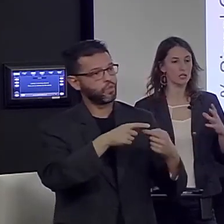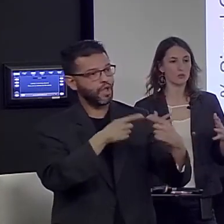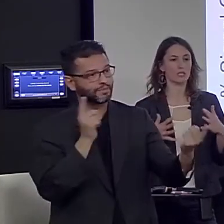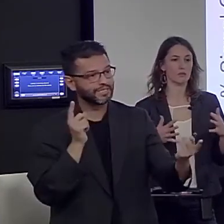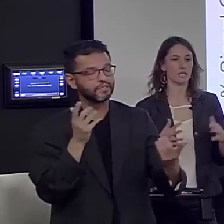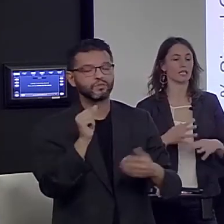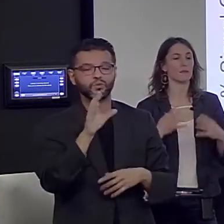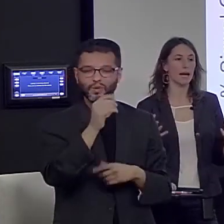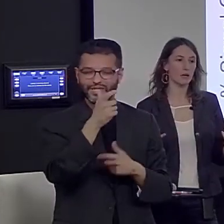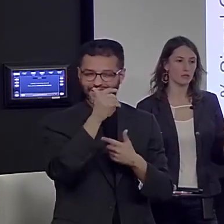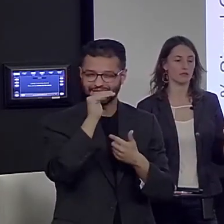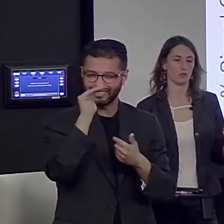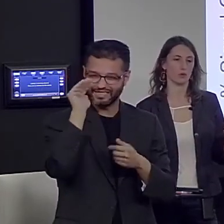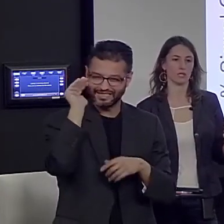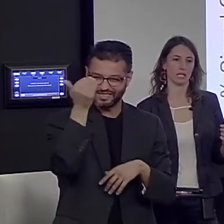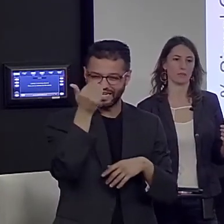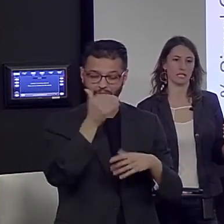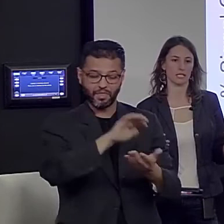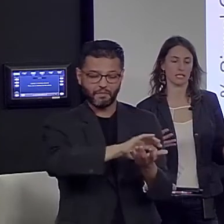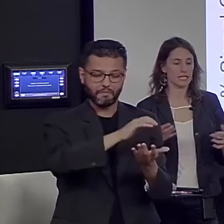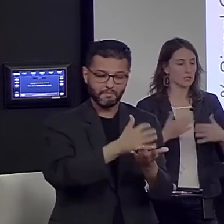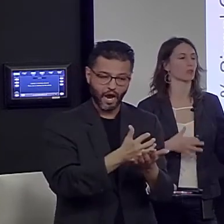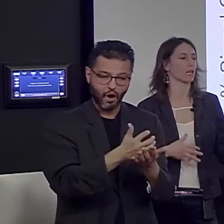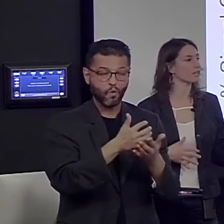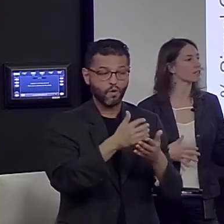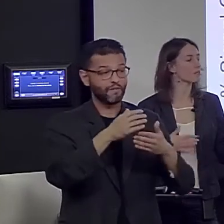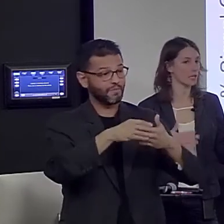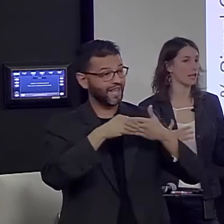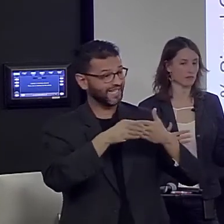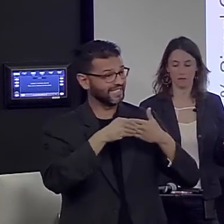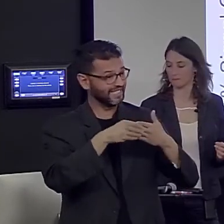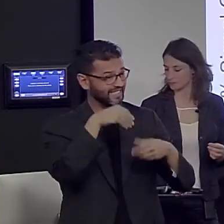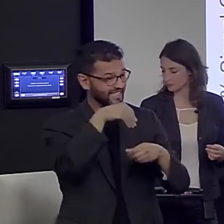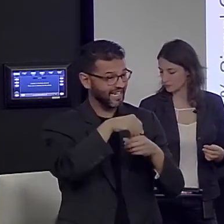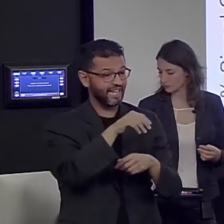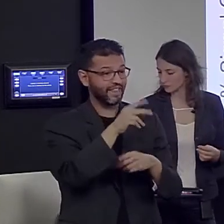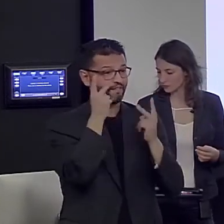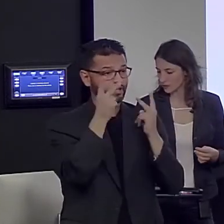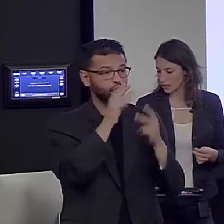trials. So it seems like the amount of visual cortex plasticity is relating to behavior.